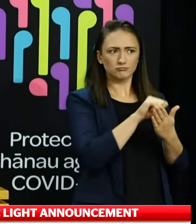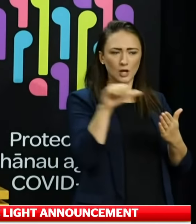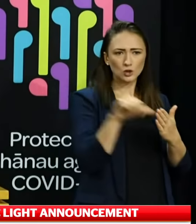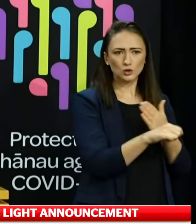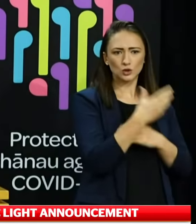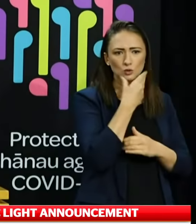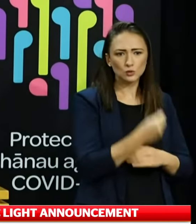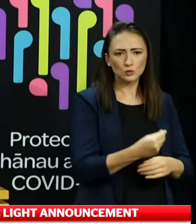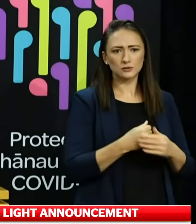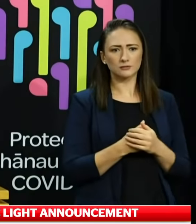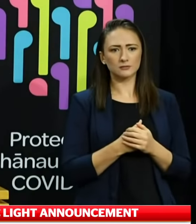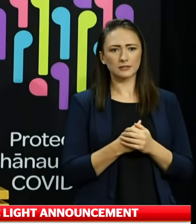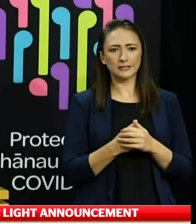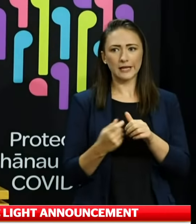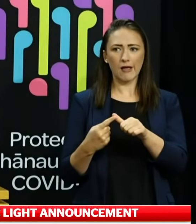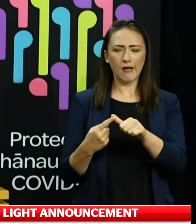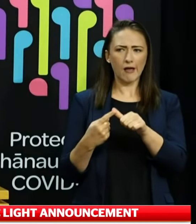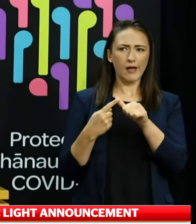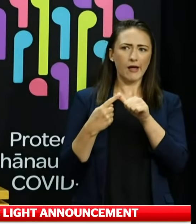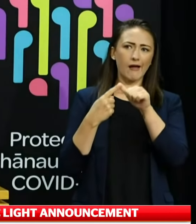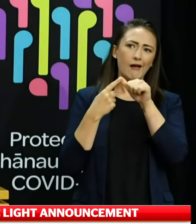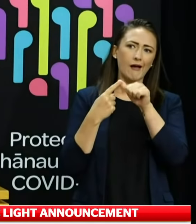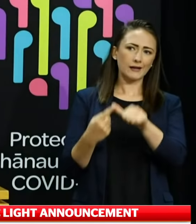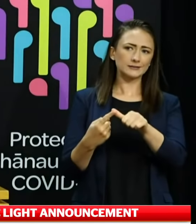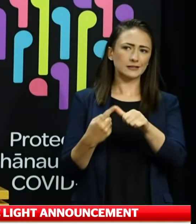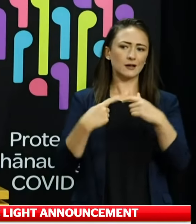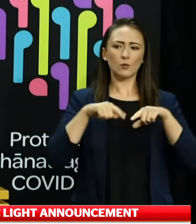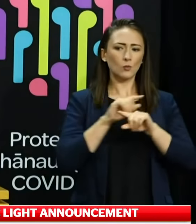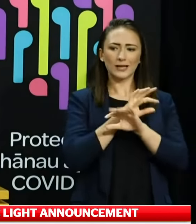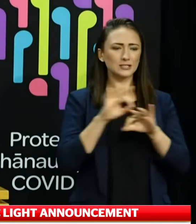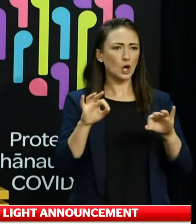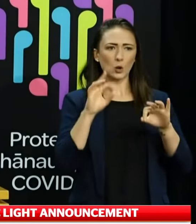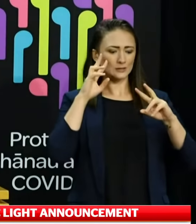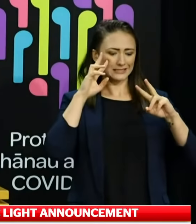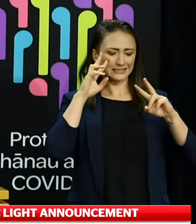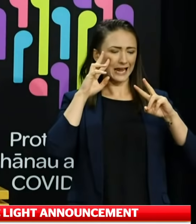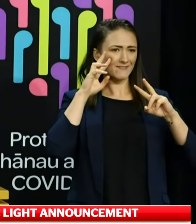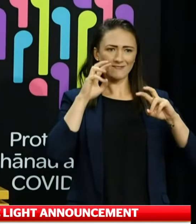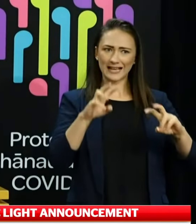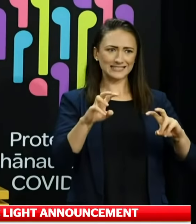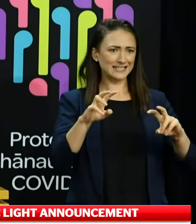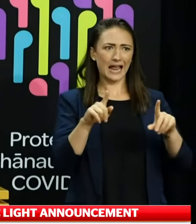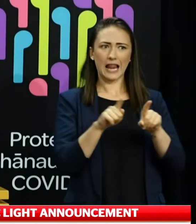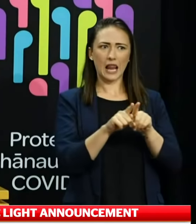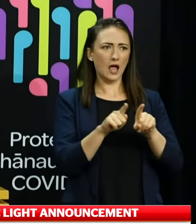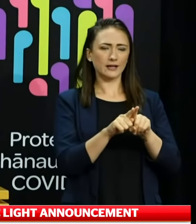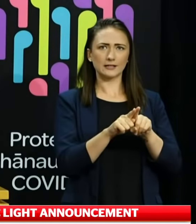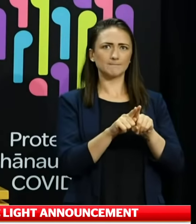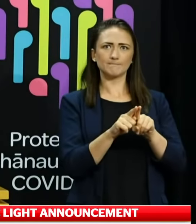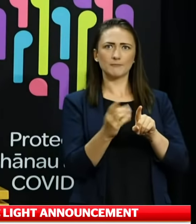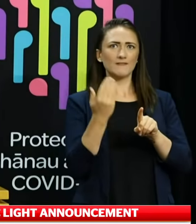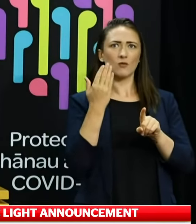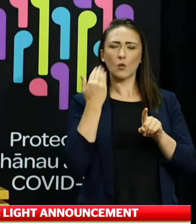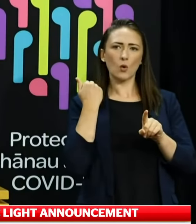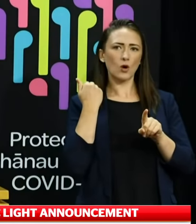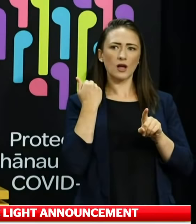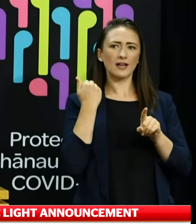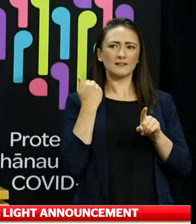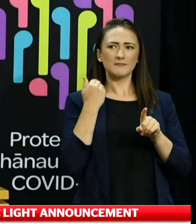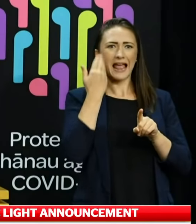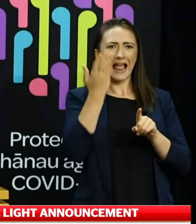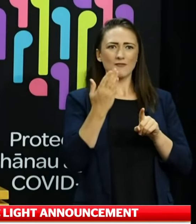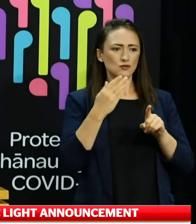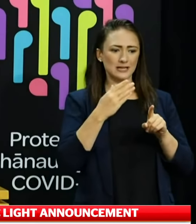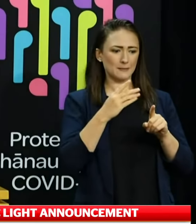our testing collection, and we don't investigate now in the way that we did previously the source of transmission for every COVID-19